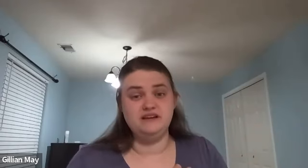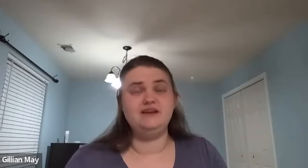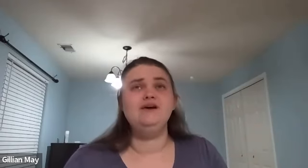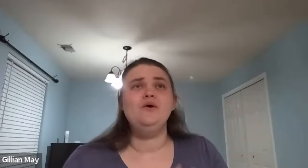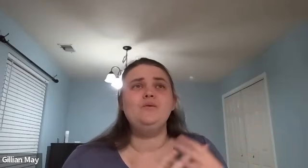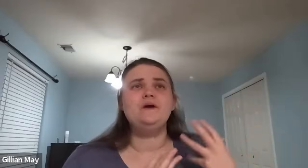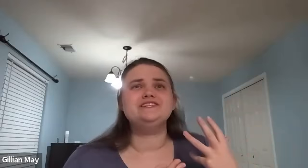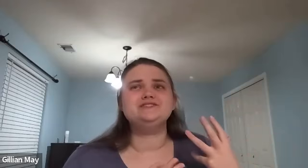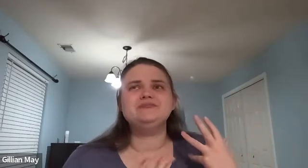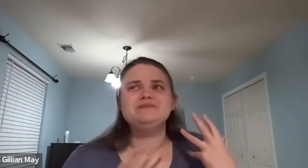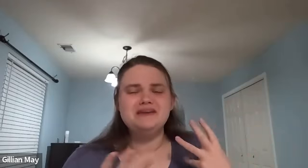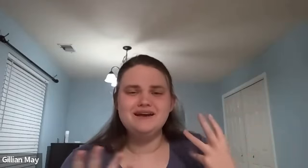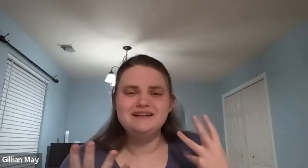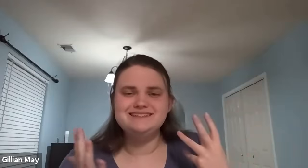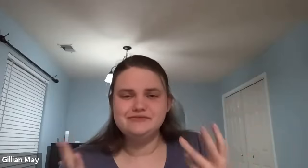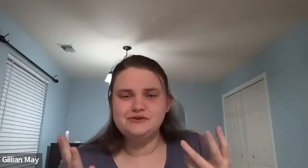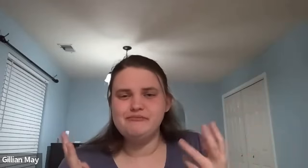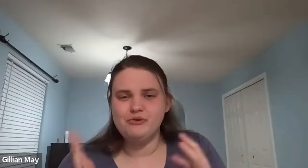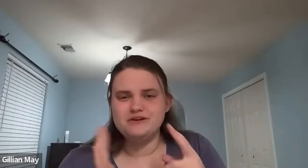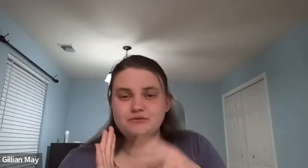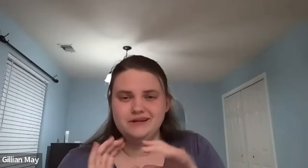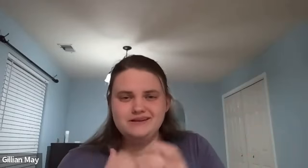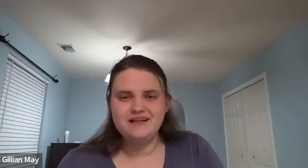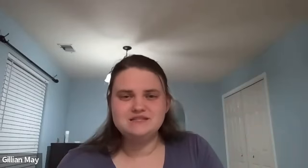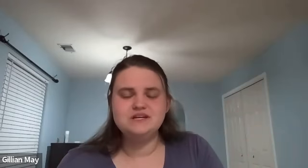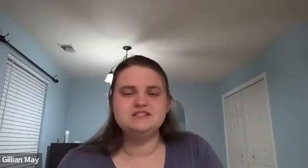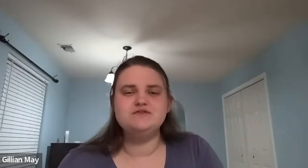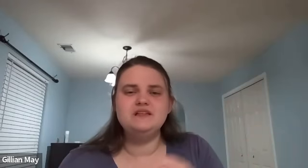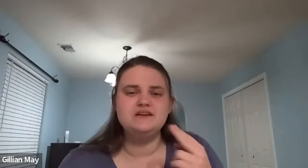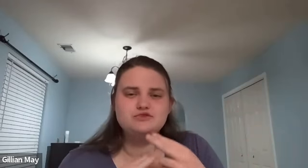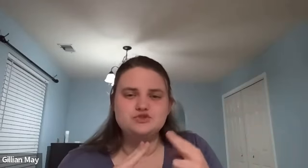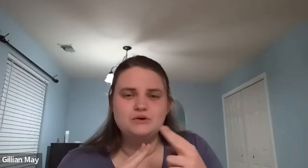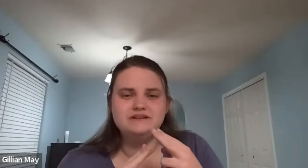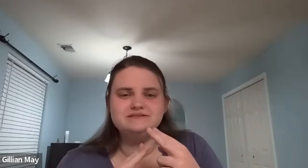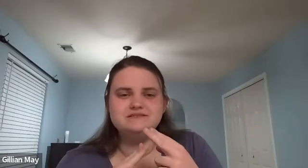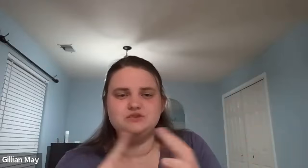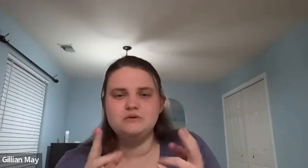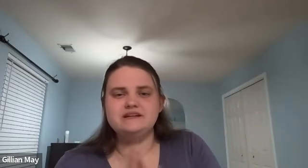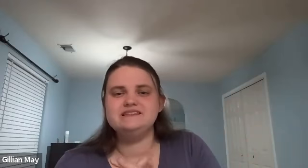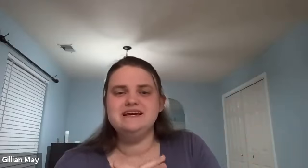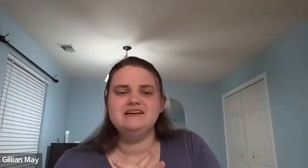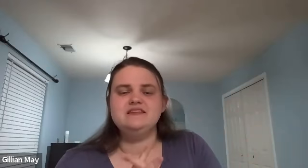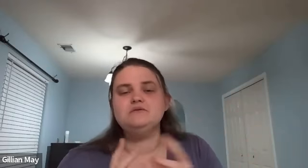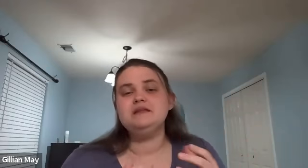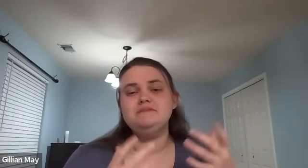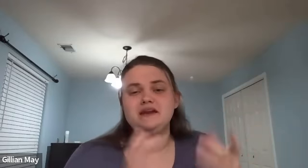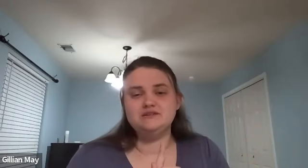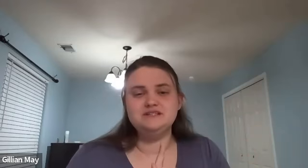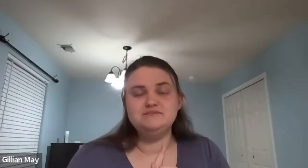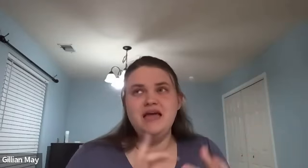reading, which can make it kind of difficult and boring for reading class, because if you only give them short stories, they don't really connect with them.